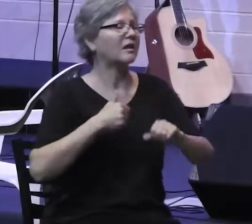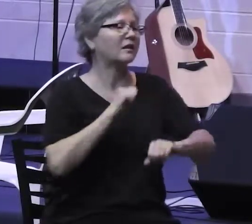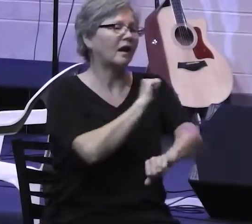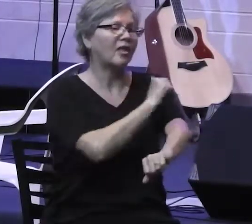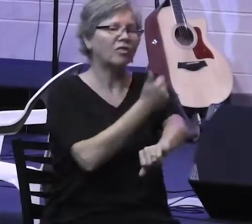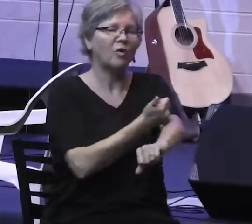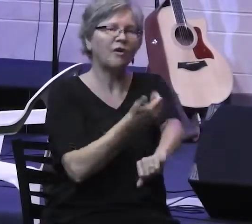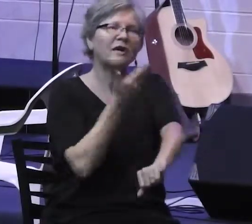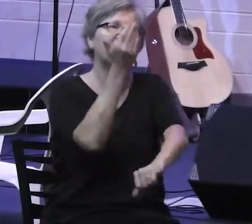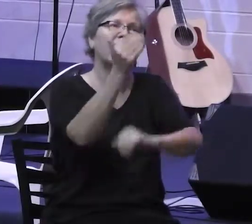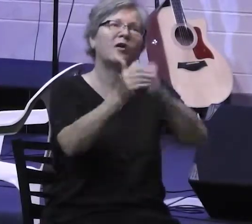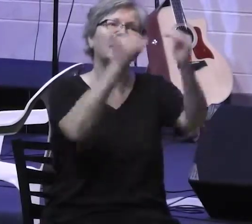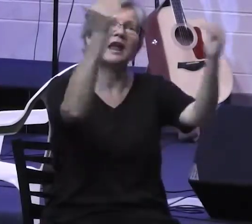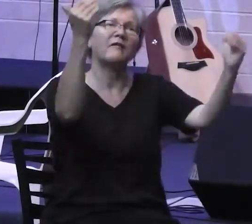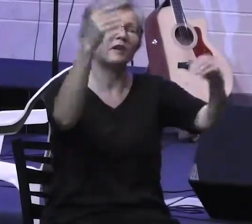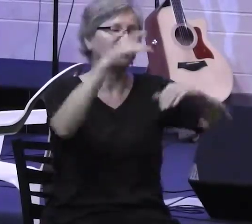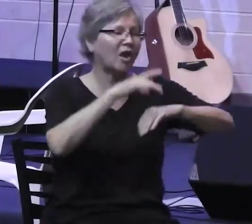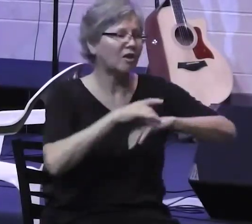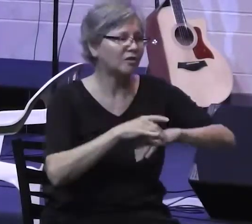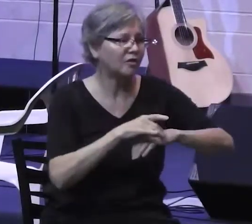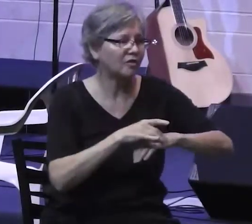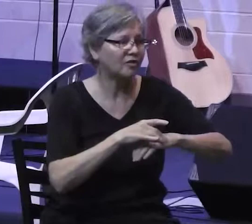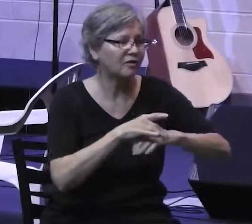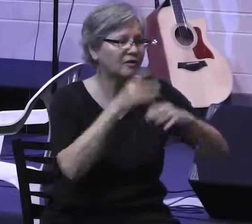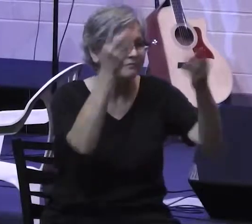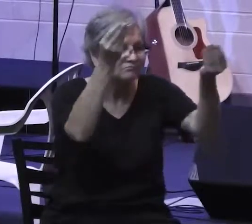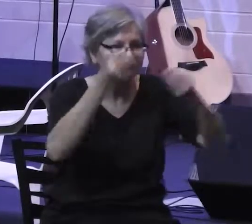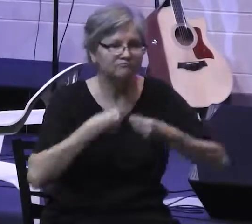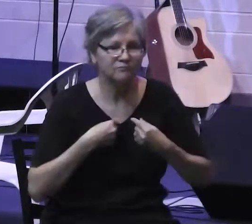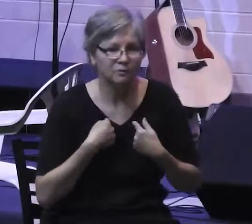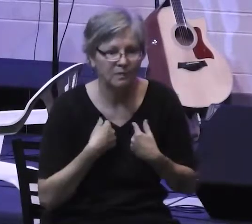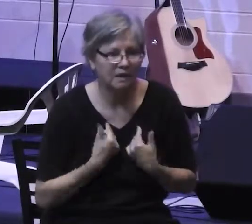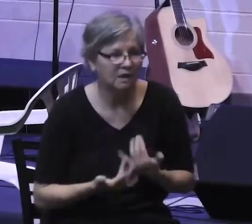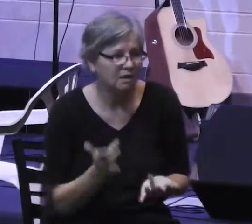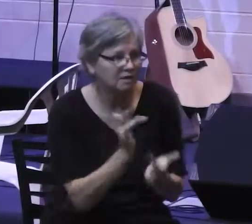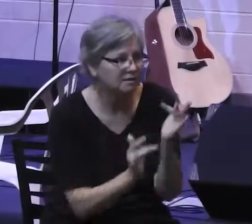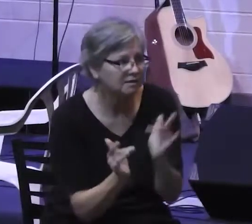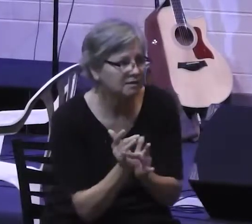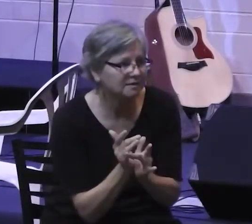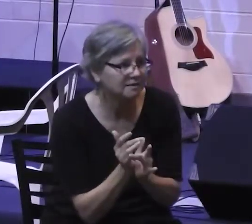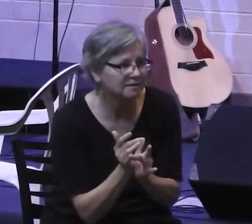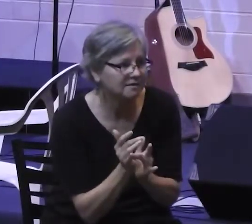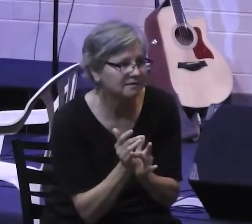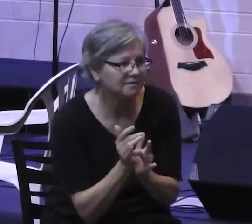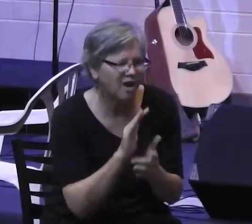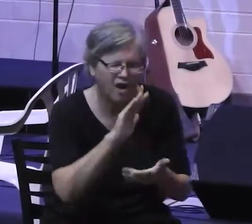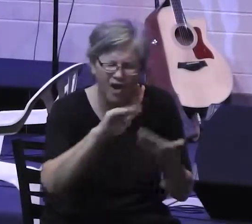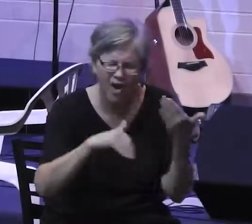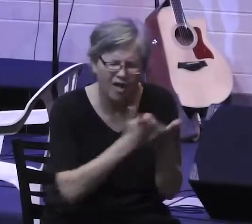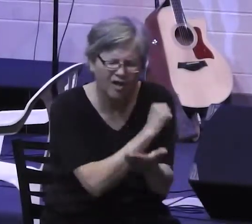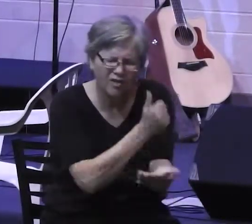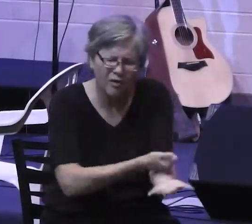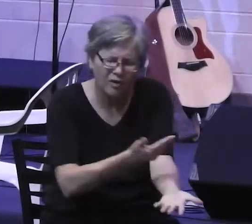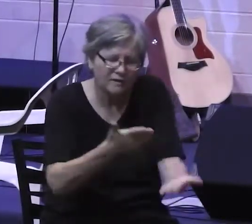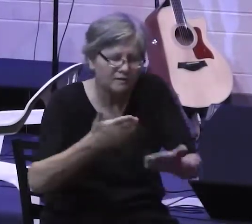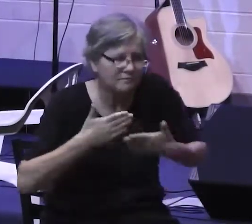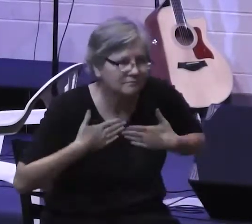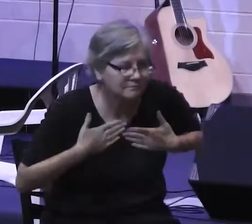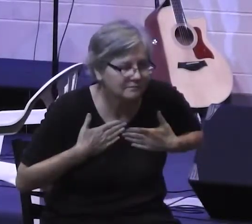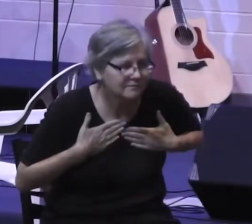given to me. Right there in the Great Commission, Matthew 28. All authority on heaven and earth has been given to me.